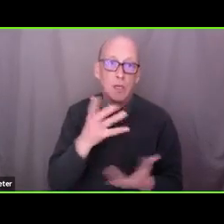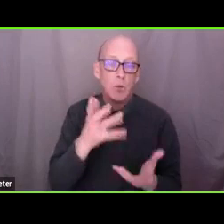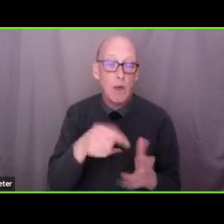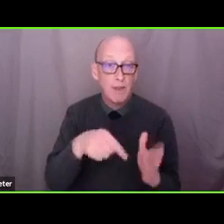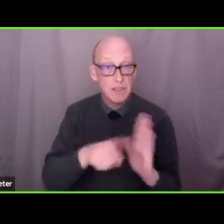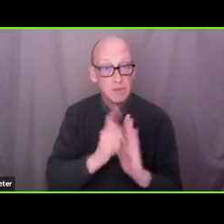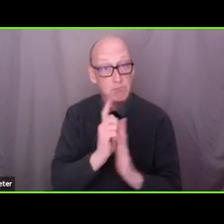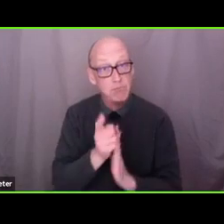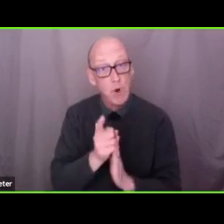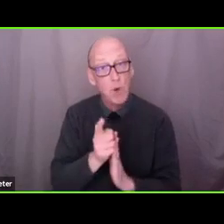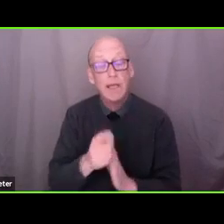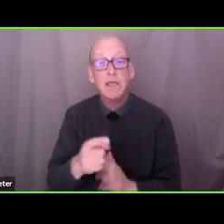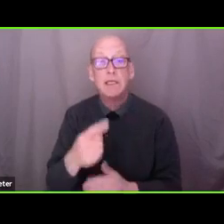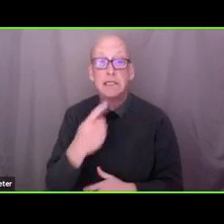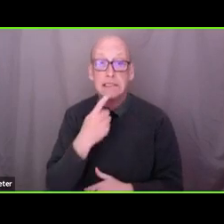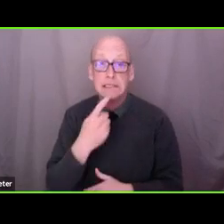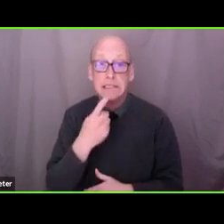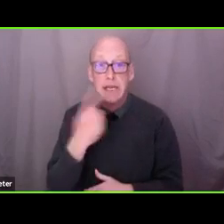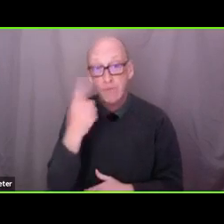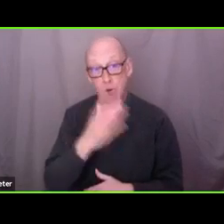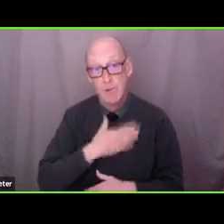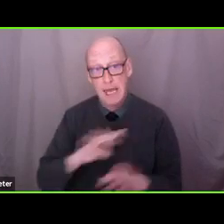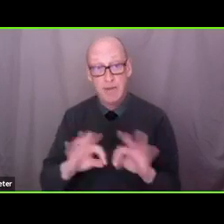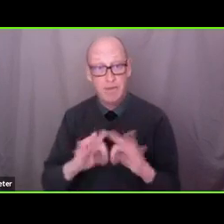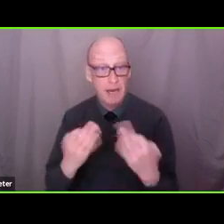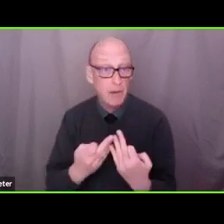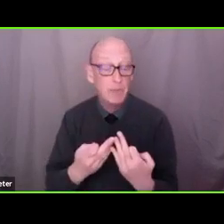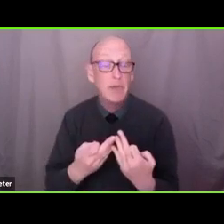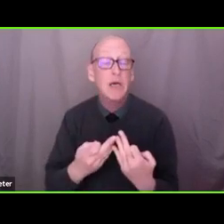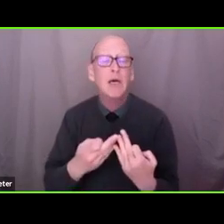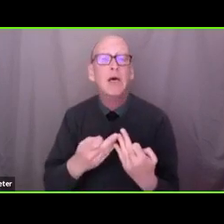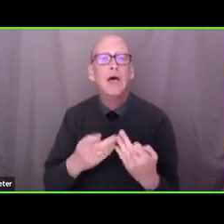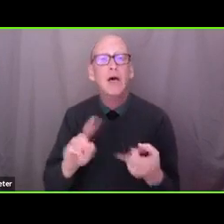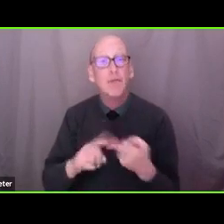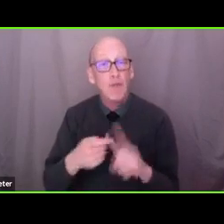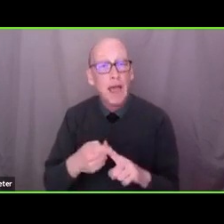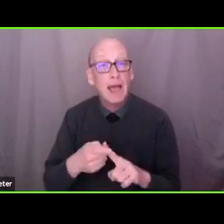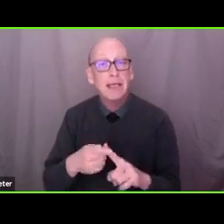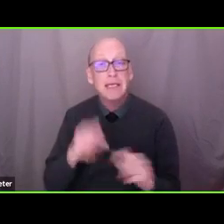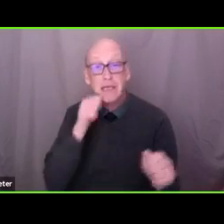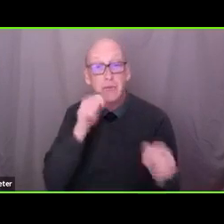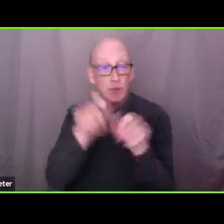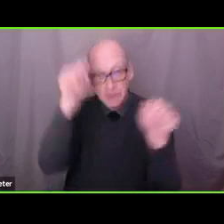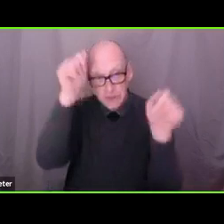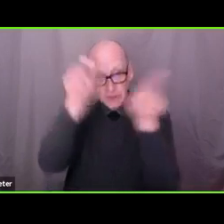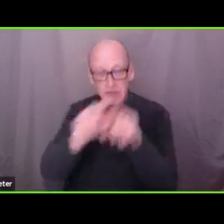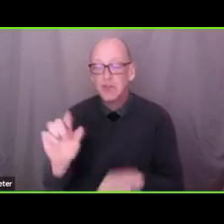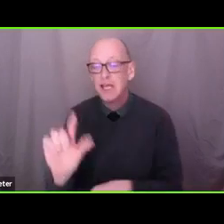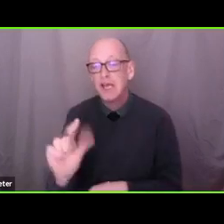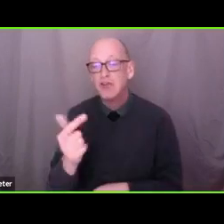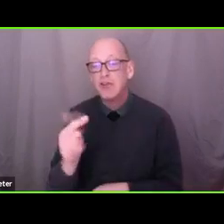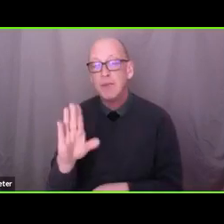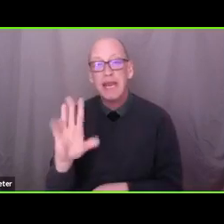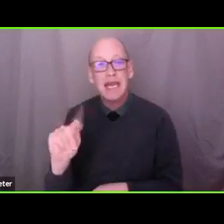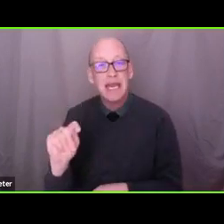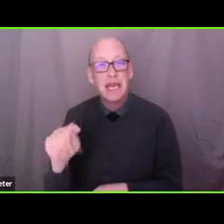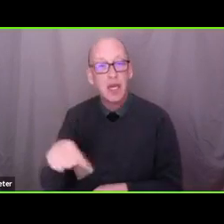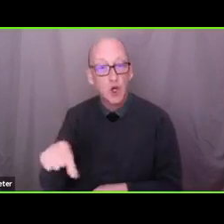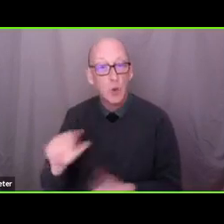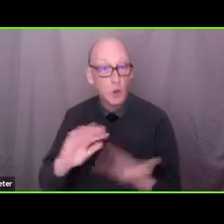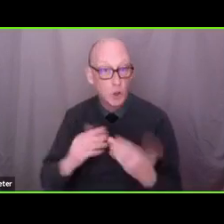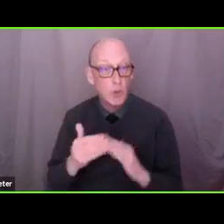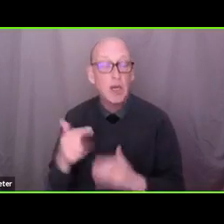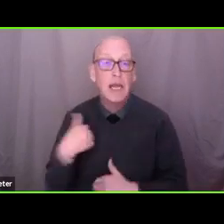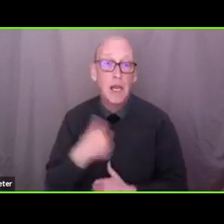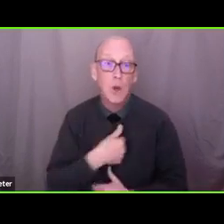to say for my family and friends, sisters and brothers of our LGBT community, we do